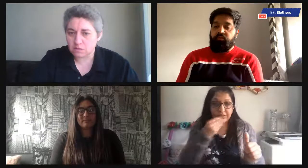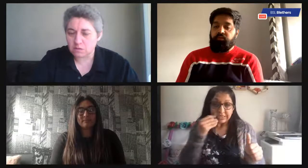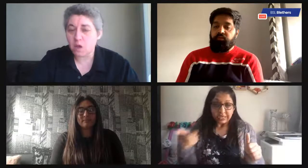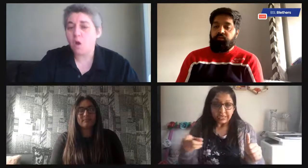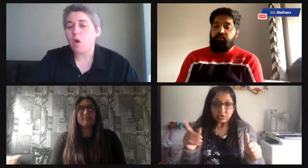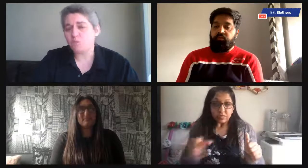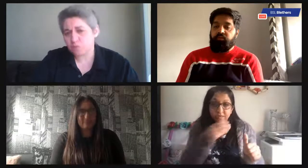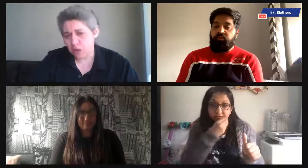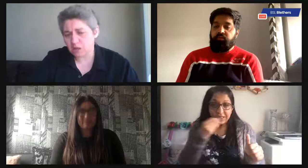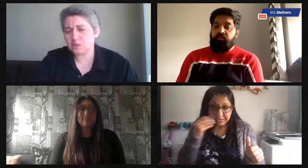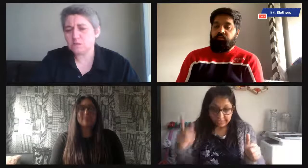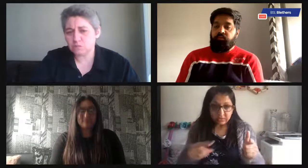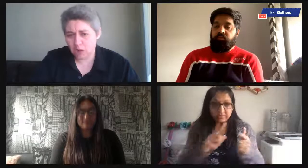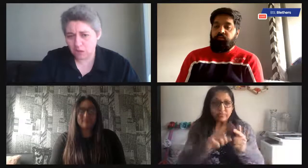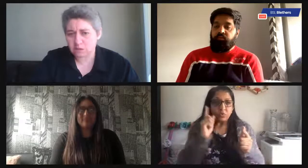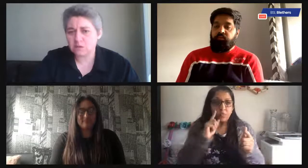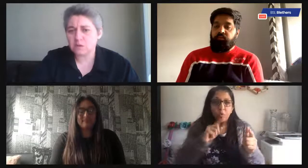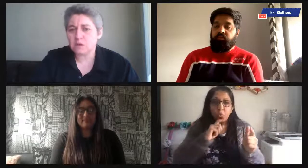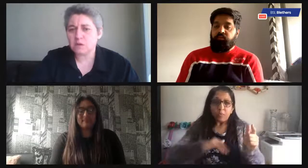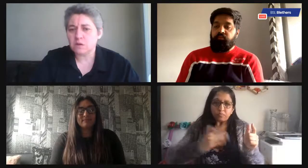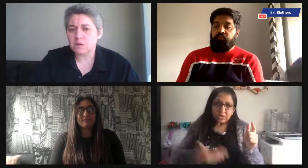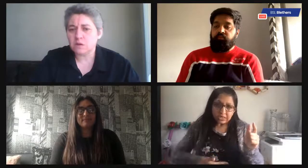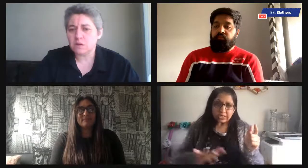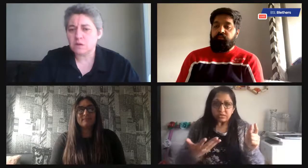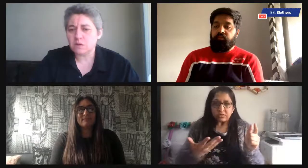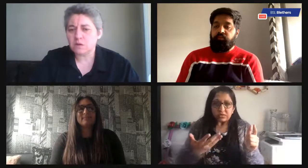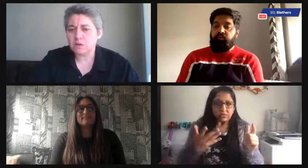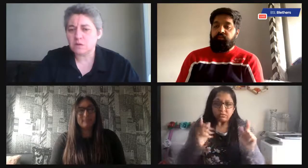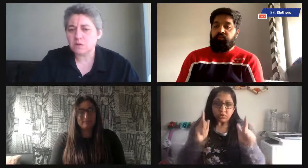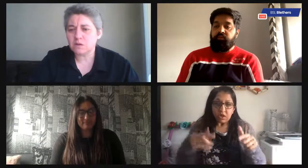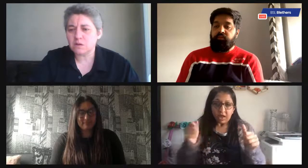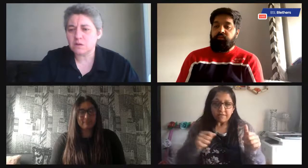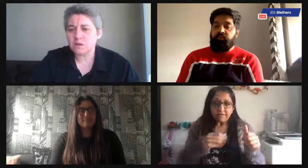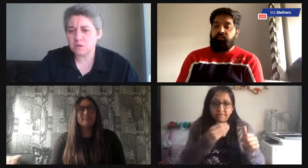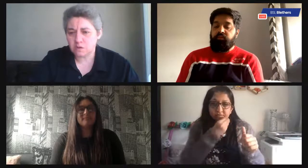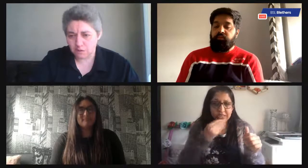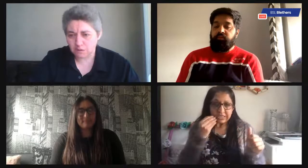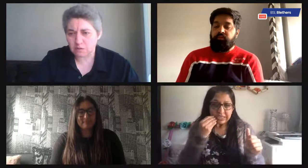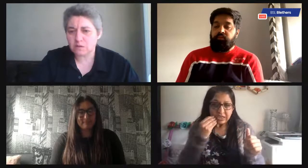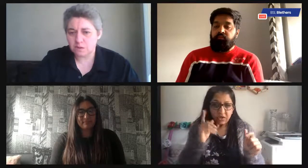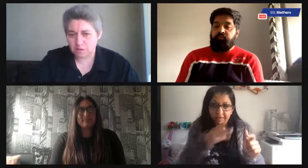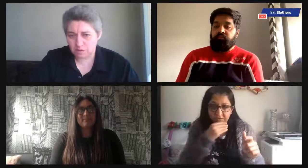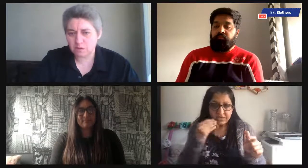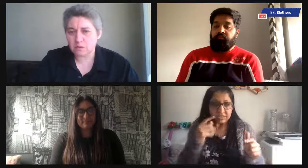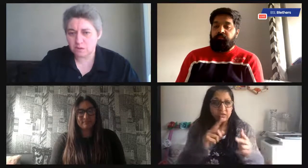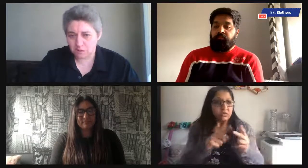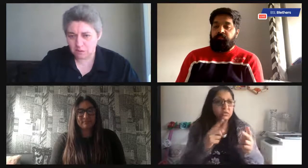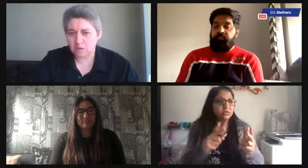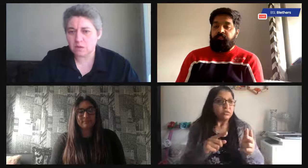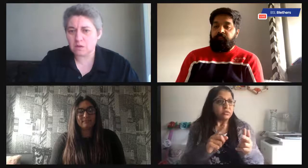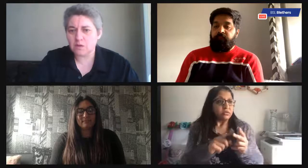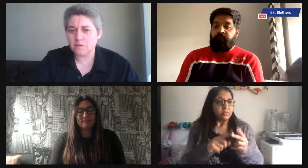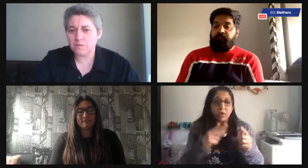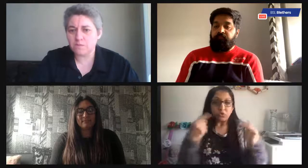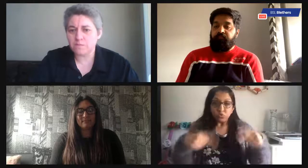reason. They do not have to do Ramadan for the month. Women who are pregnant, don't do